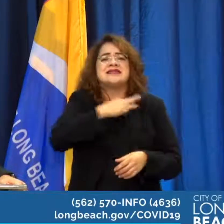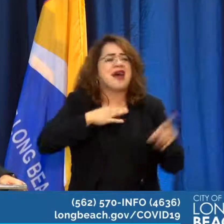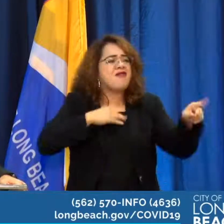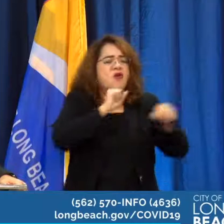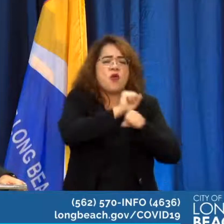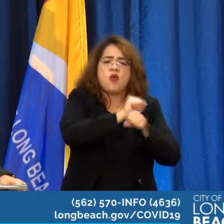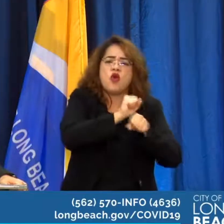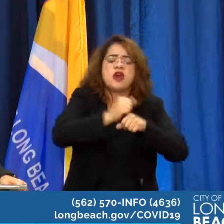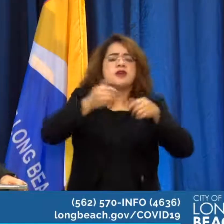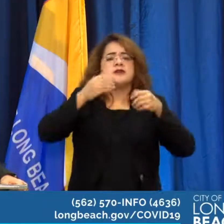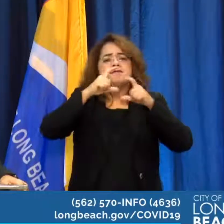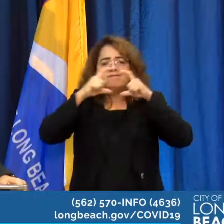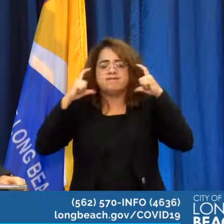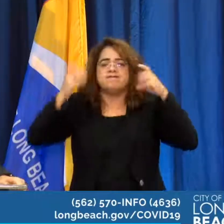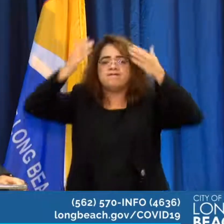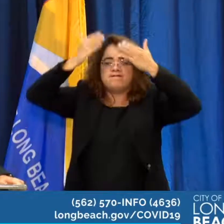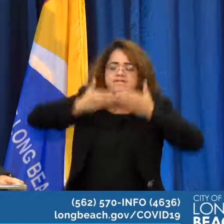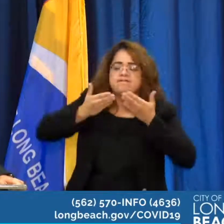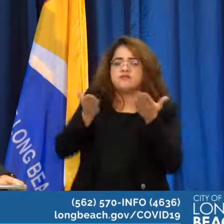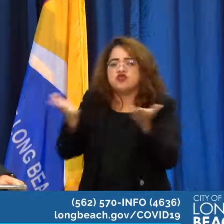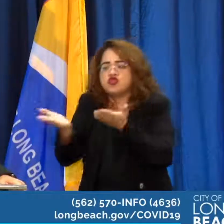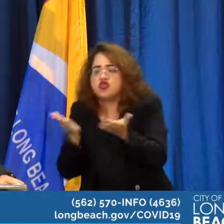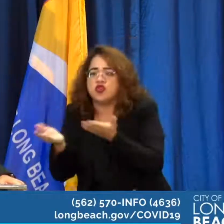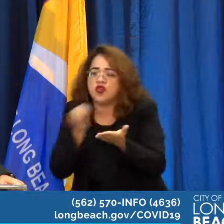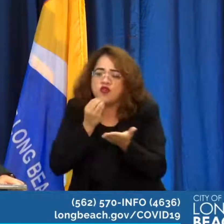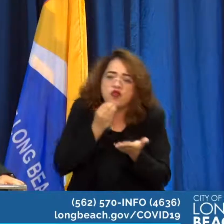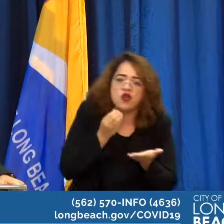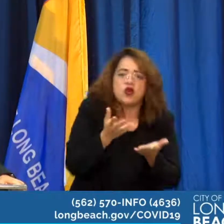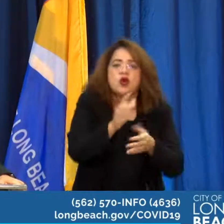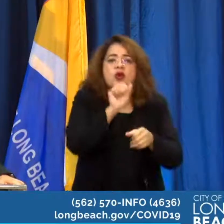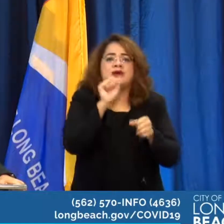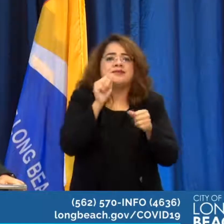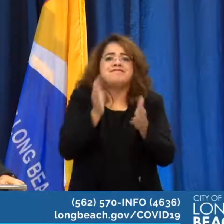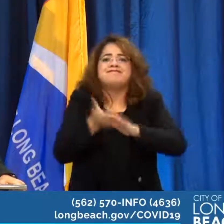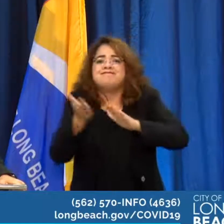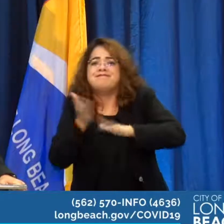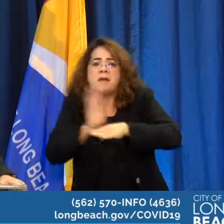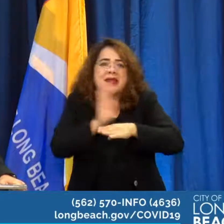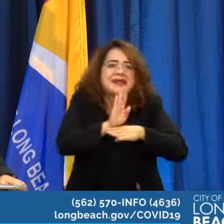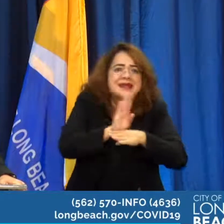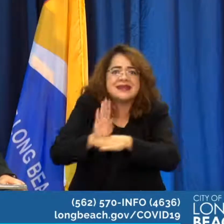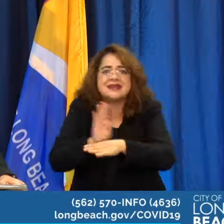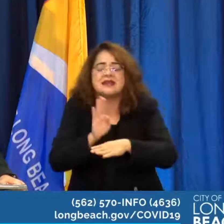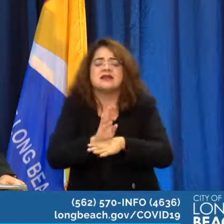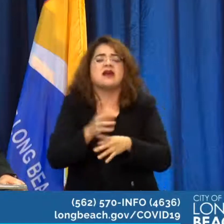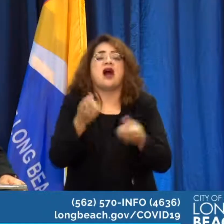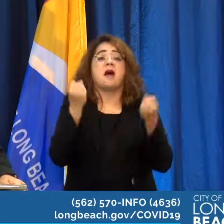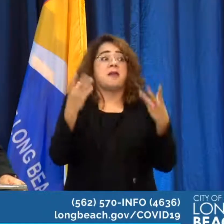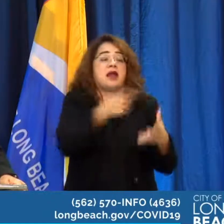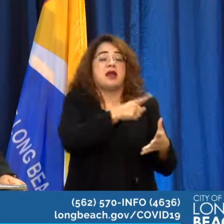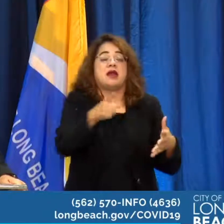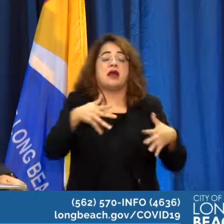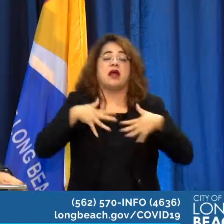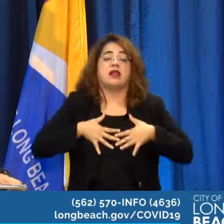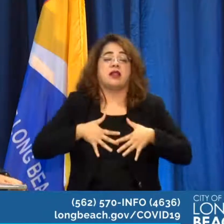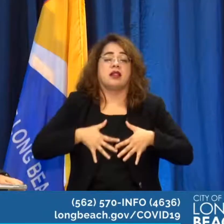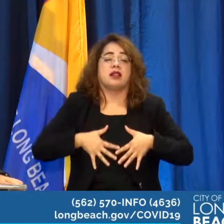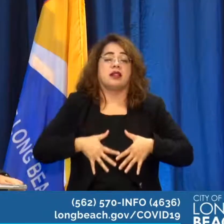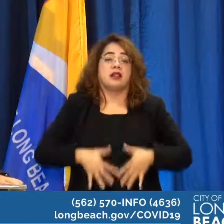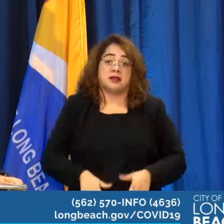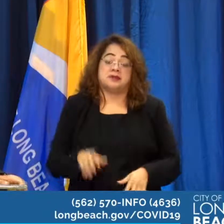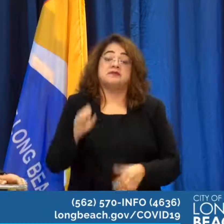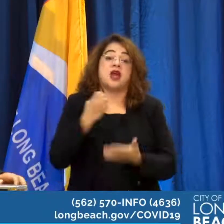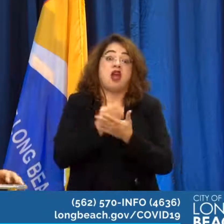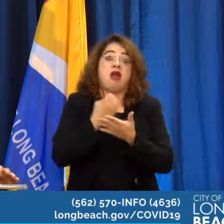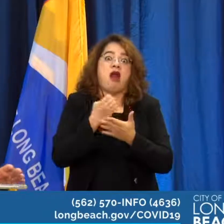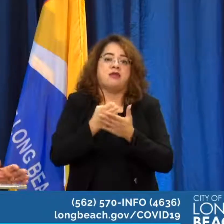take care of themselves and their family, and it is a devastating loss for them, the workers, and for our economy.